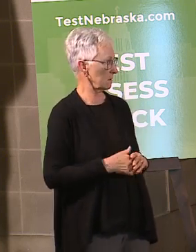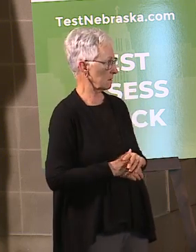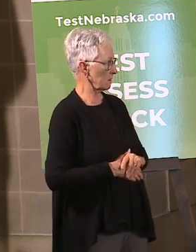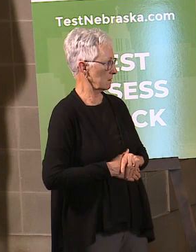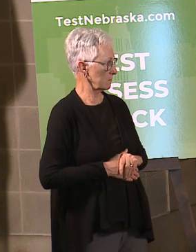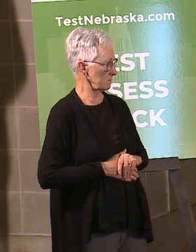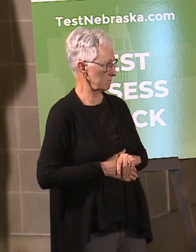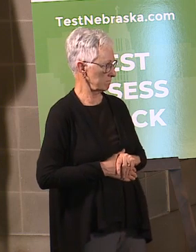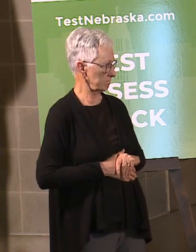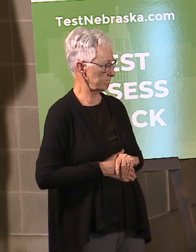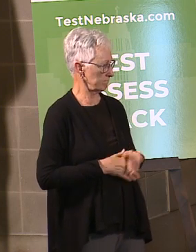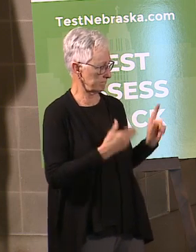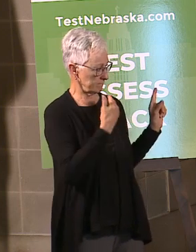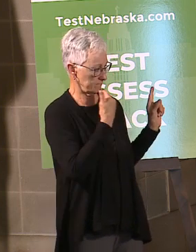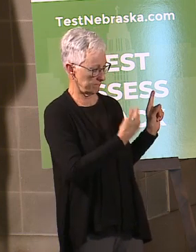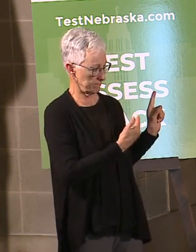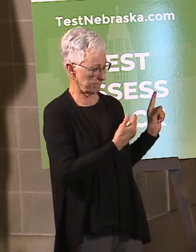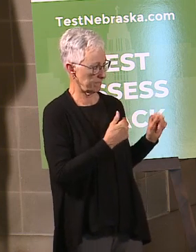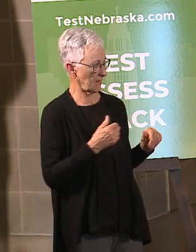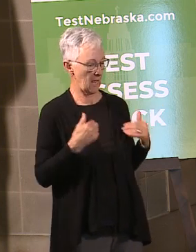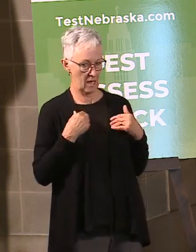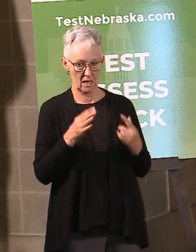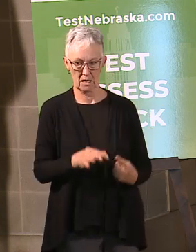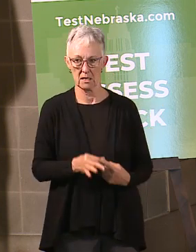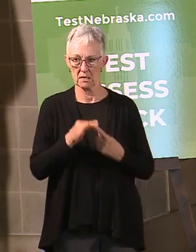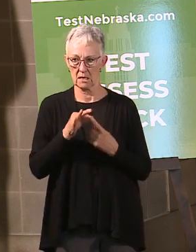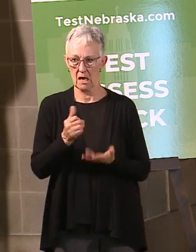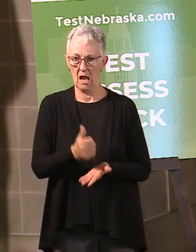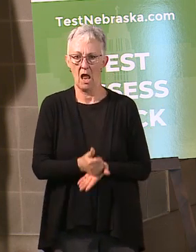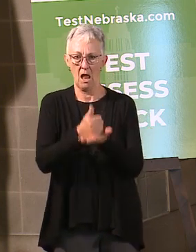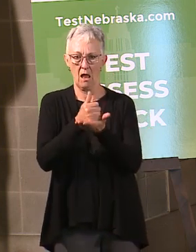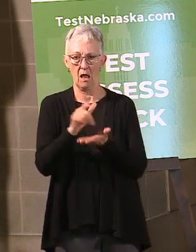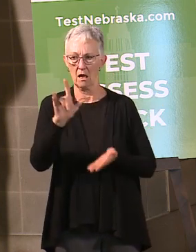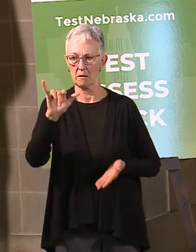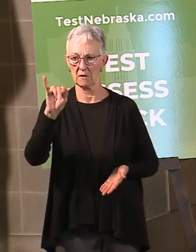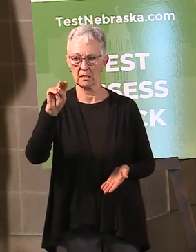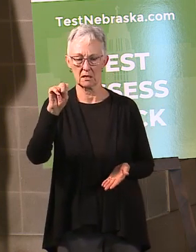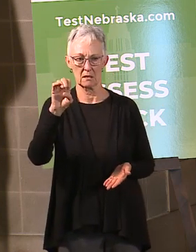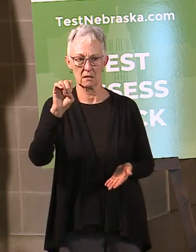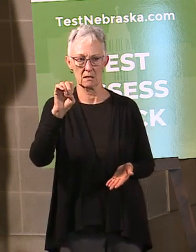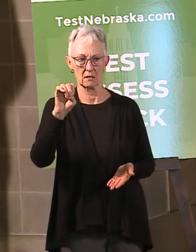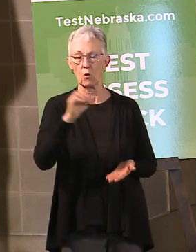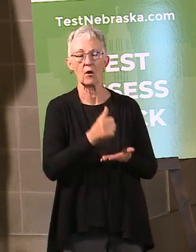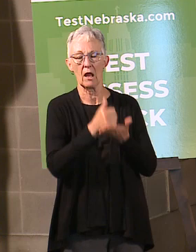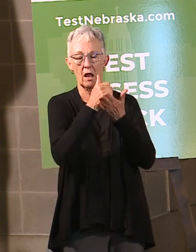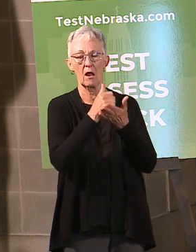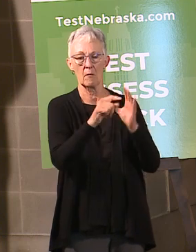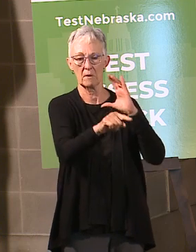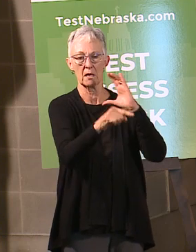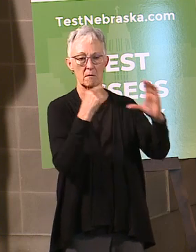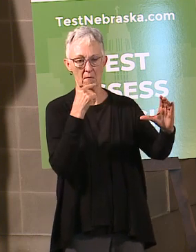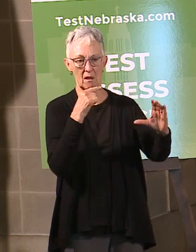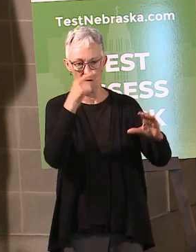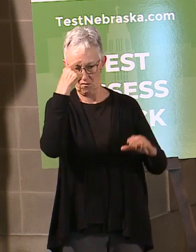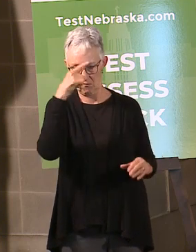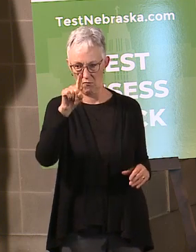Yes, thank you for reminding me. We have a special helpline for employers, or help email address for employers,